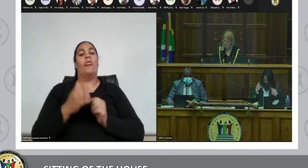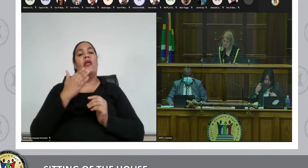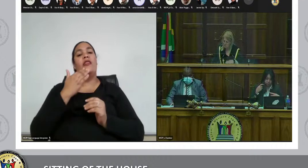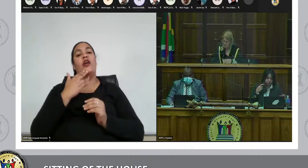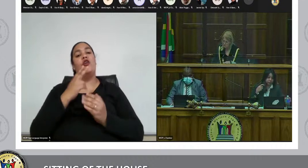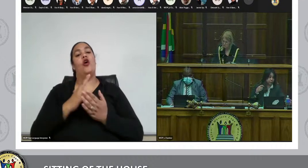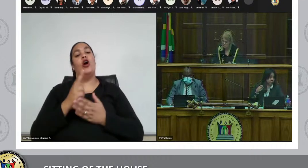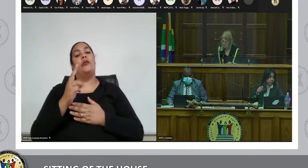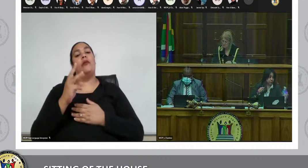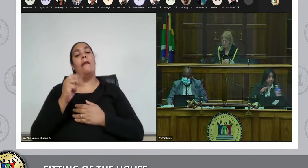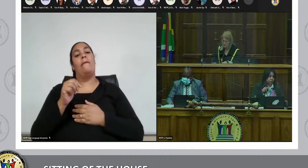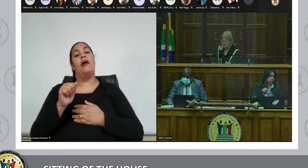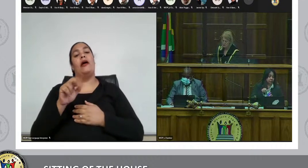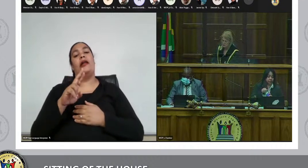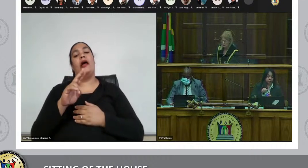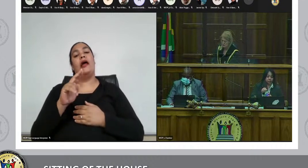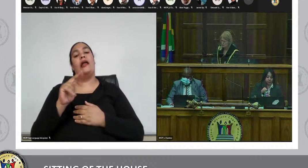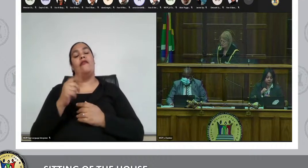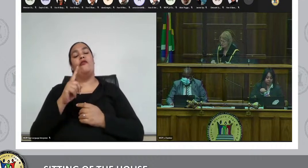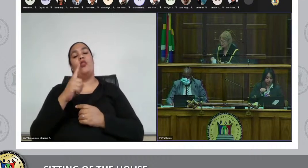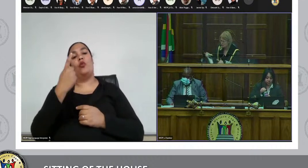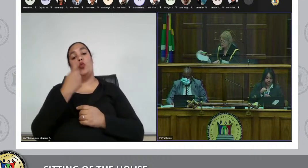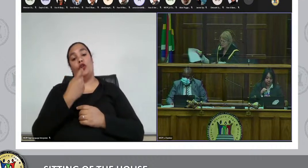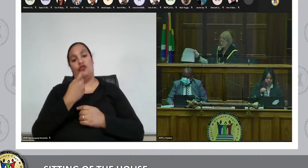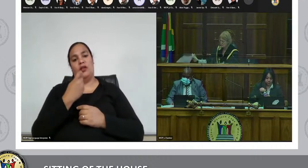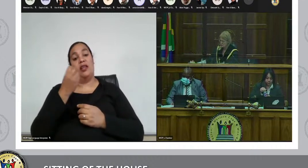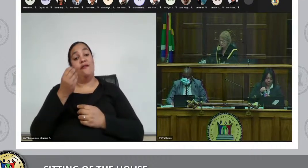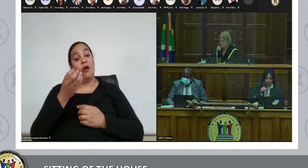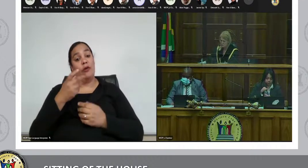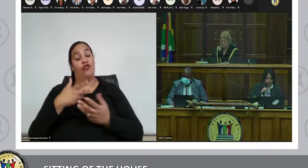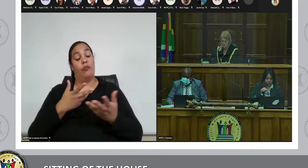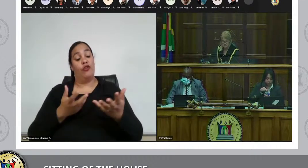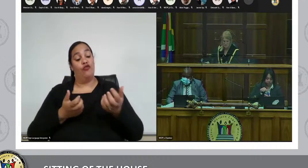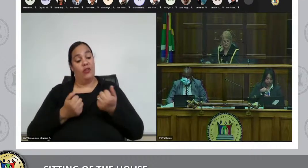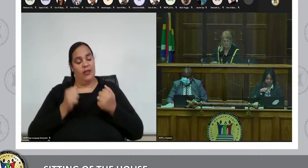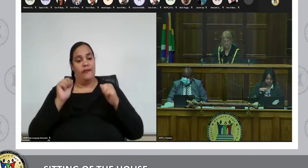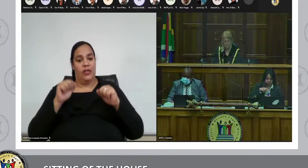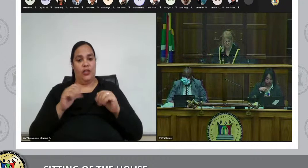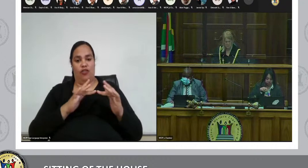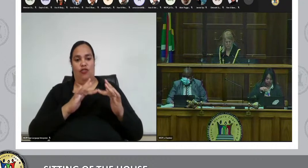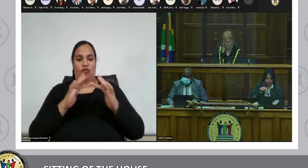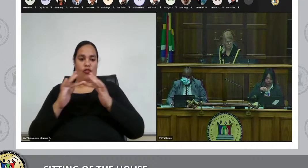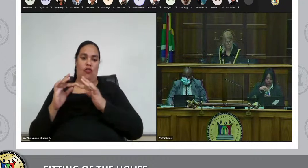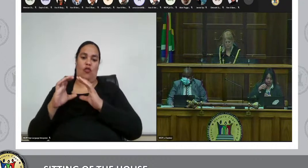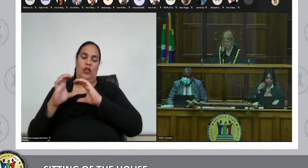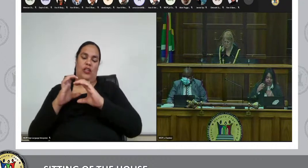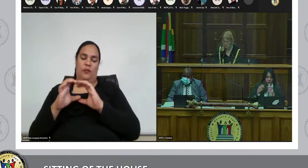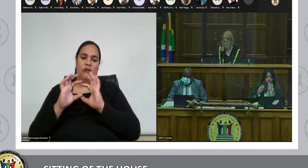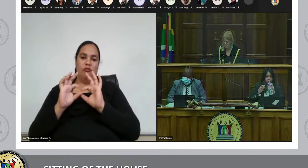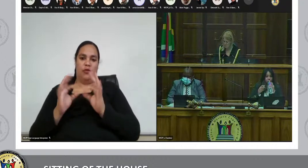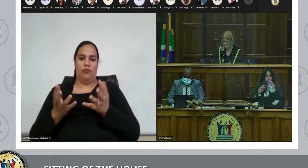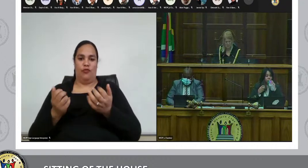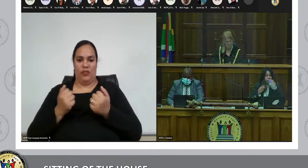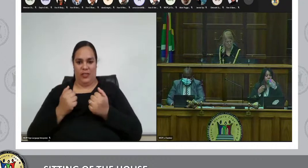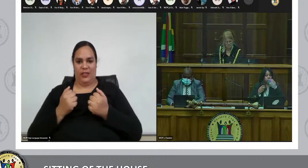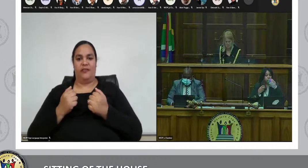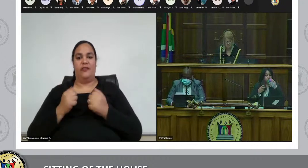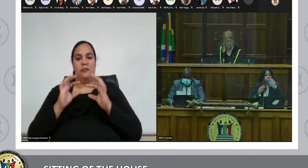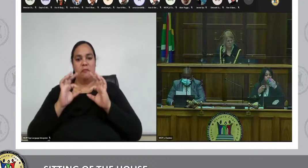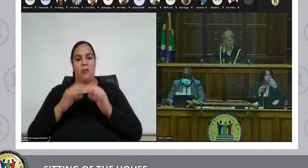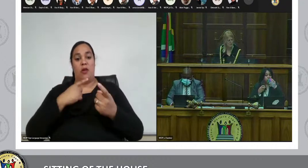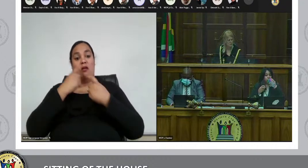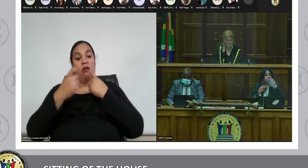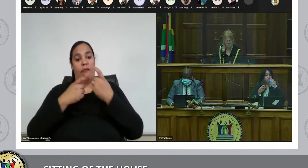the Honourable Moran for the question. The information I received, yes, correspondence was received in which